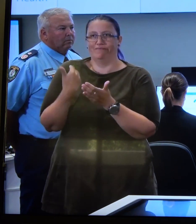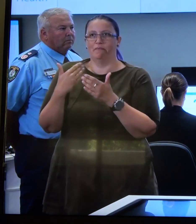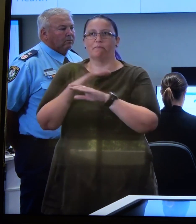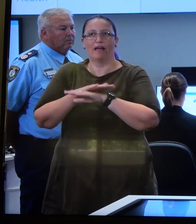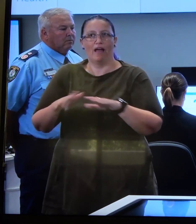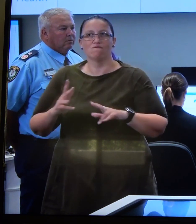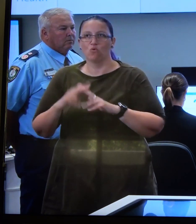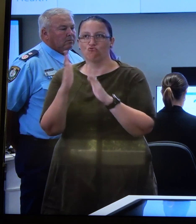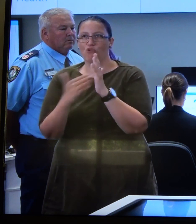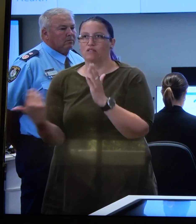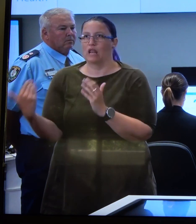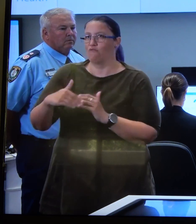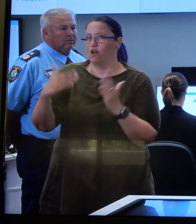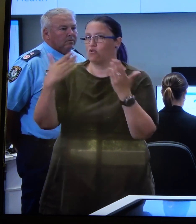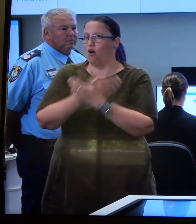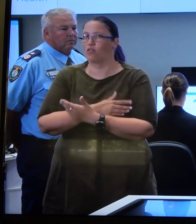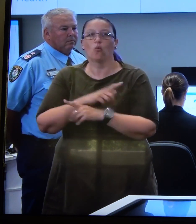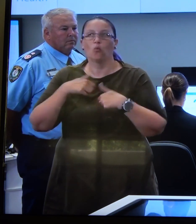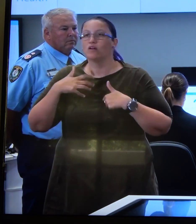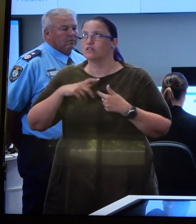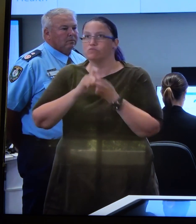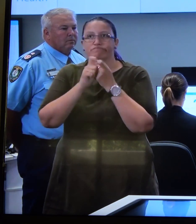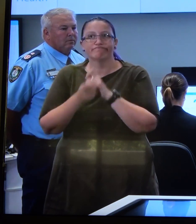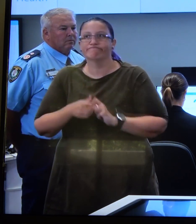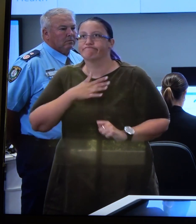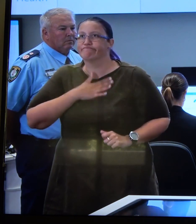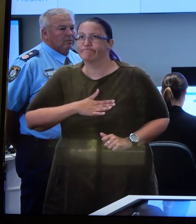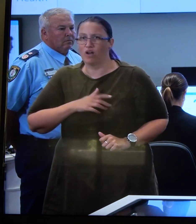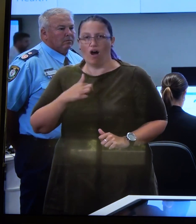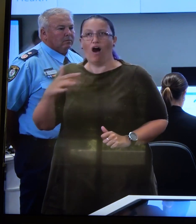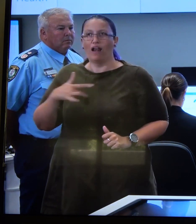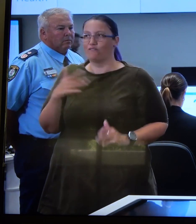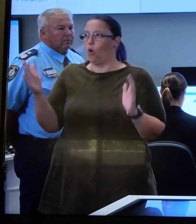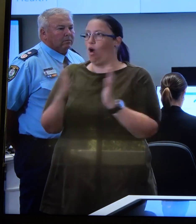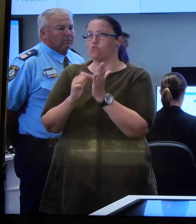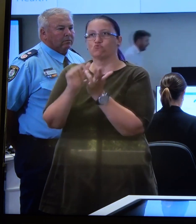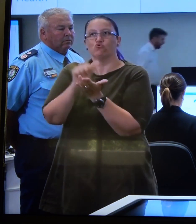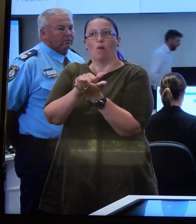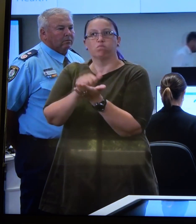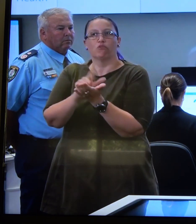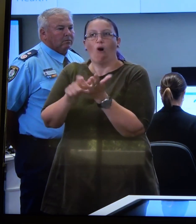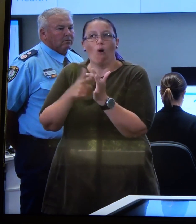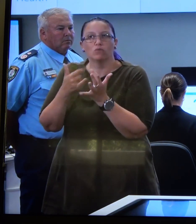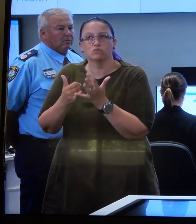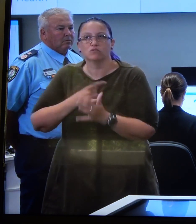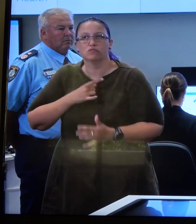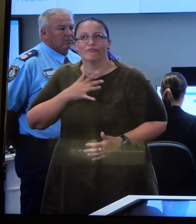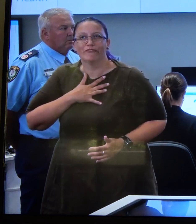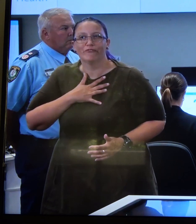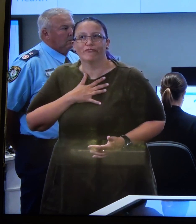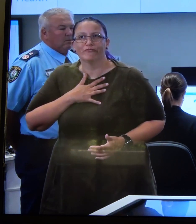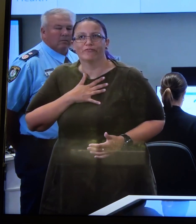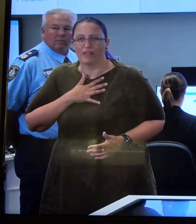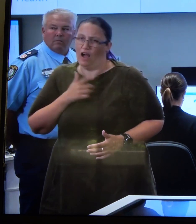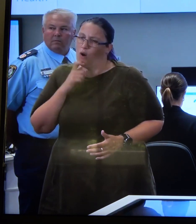have to change and accept things a bit differently, and if that means trucks delivering supplies in the middle of the night, well, that's a positive.